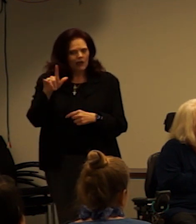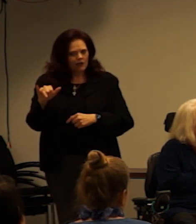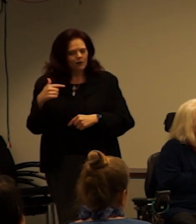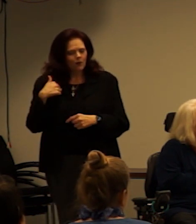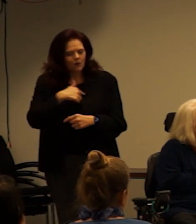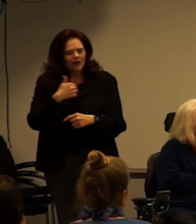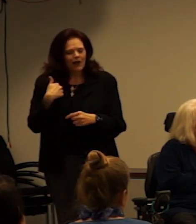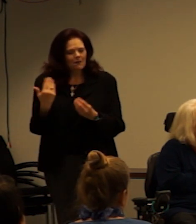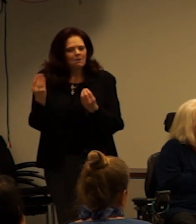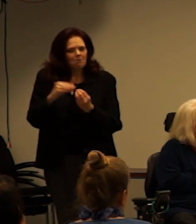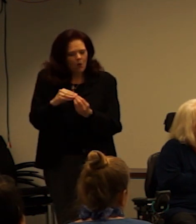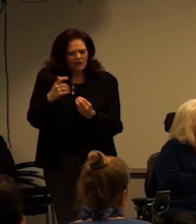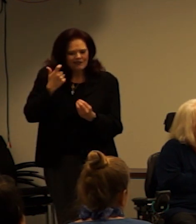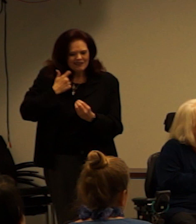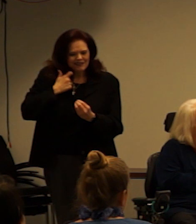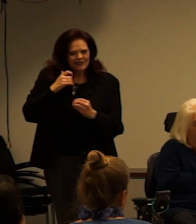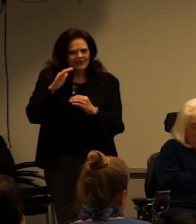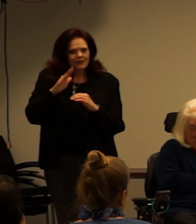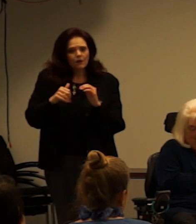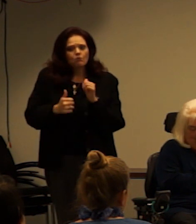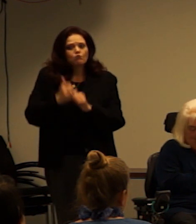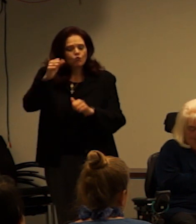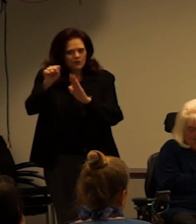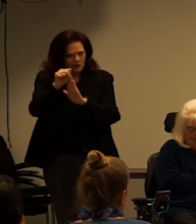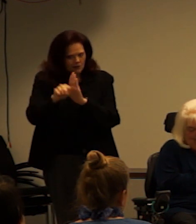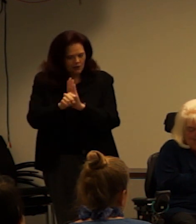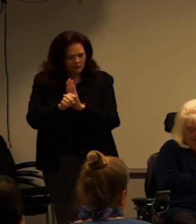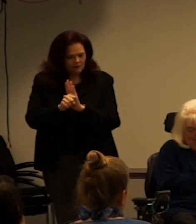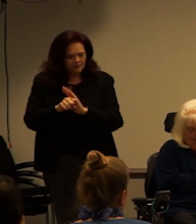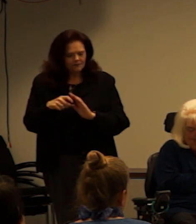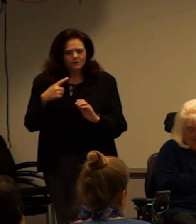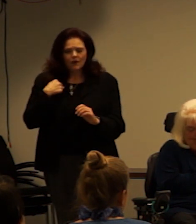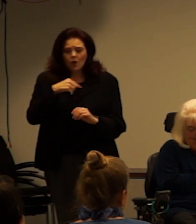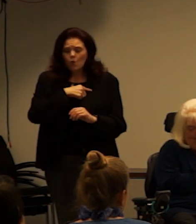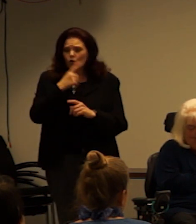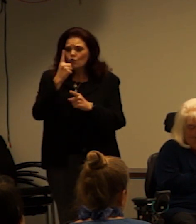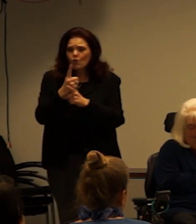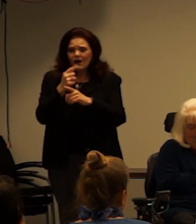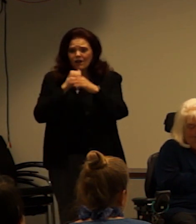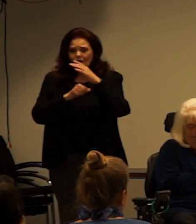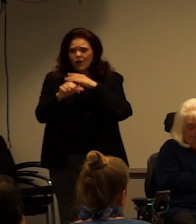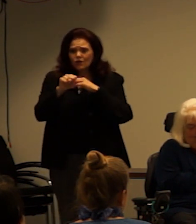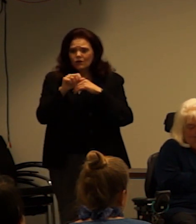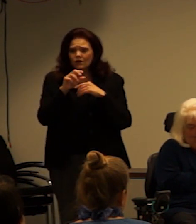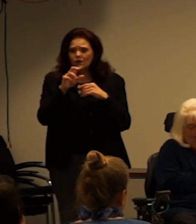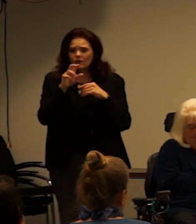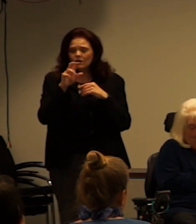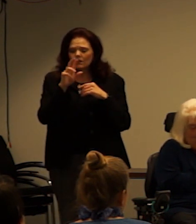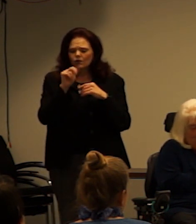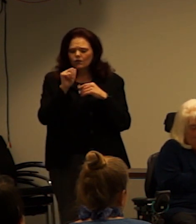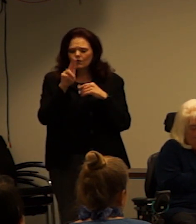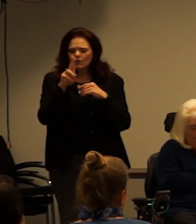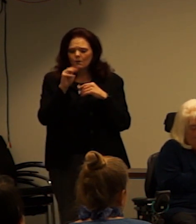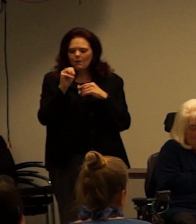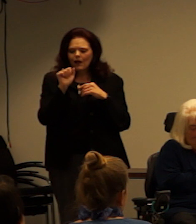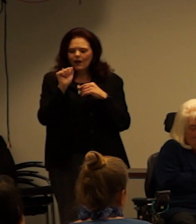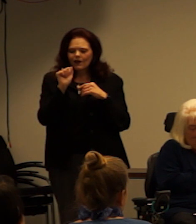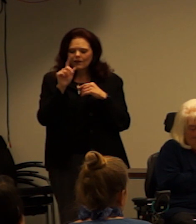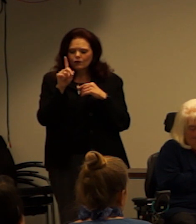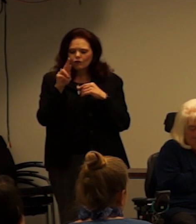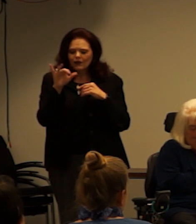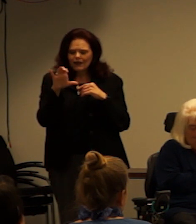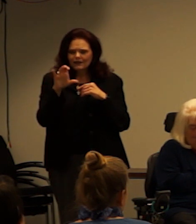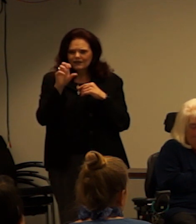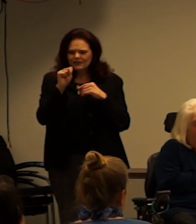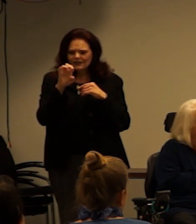more tornadoes lately than the majority of states. And then we sit directly under the New Madrid seismic fault line.